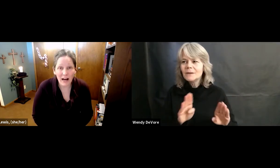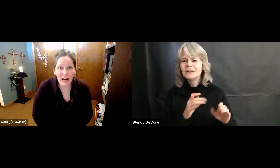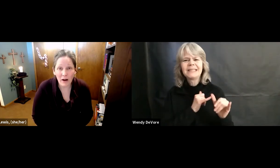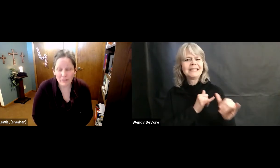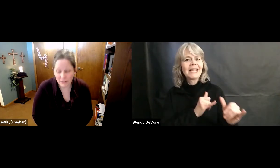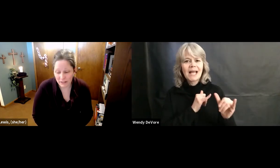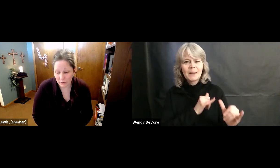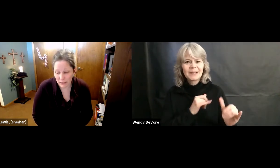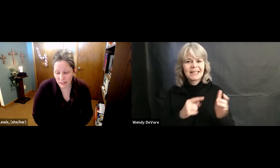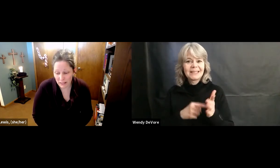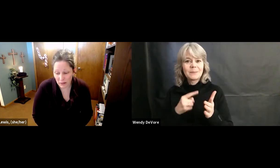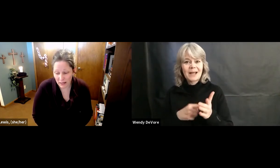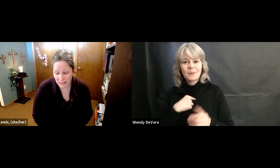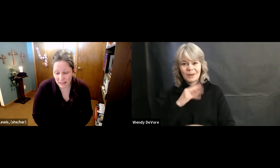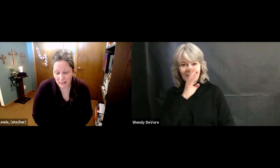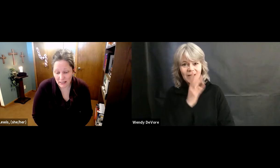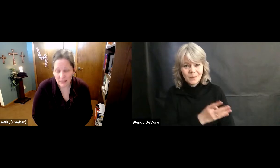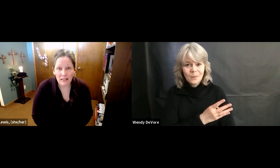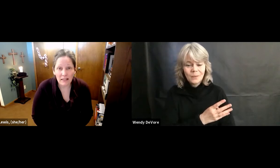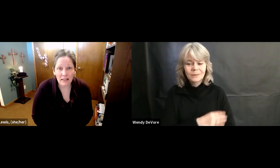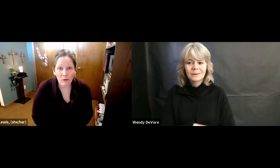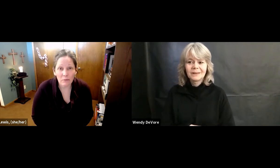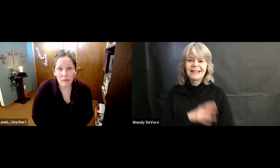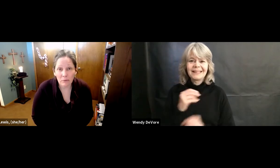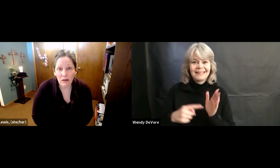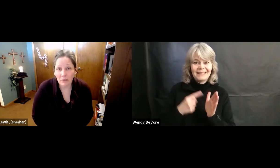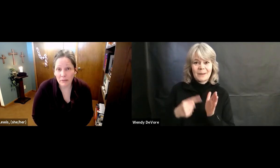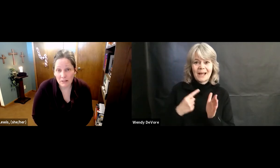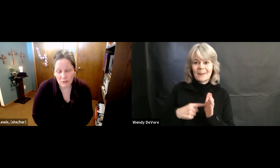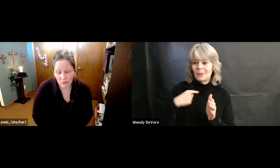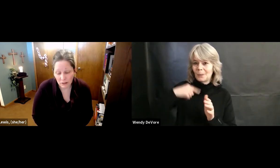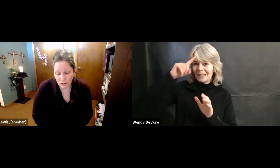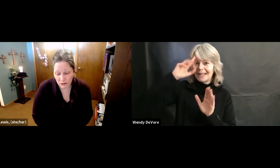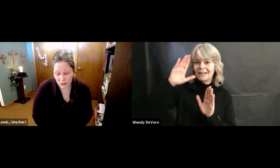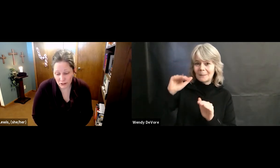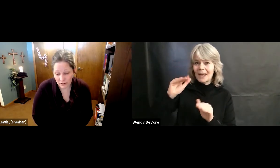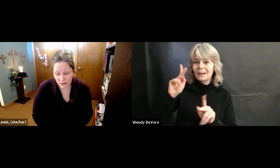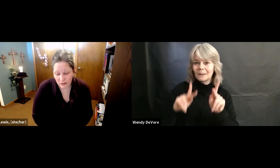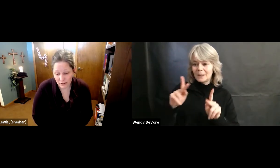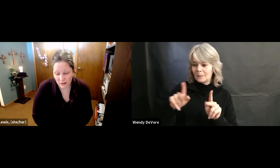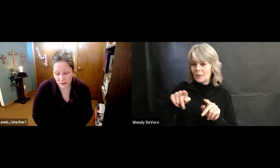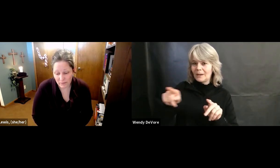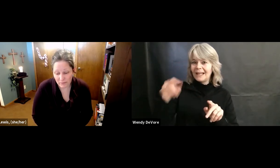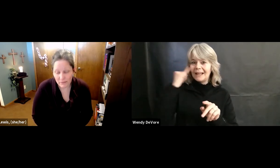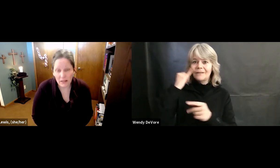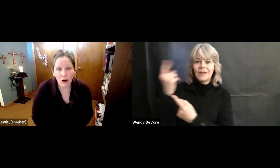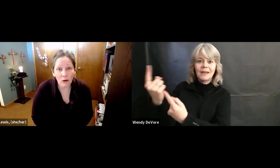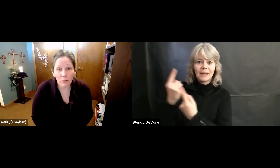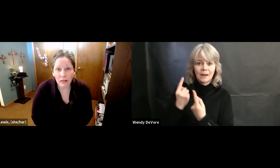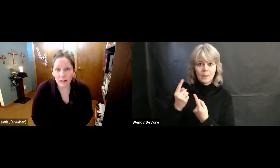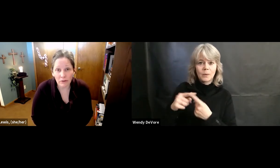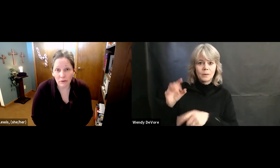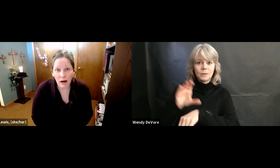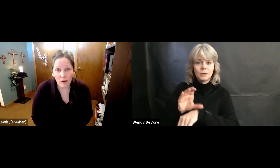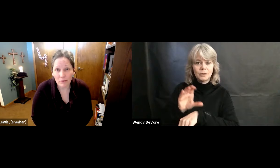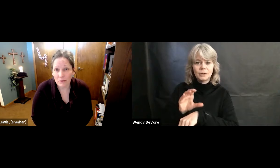And how often do we expect that when people come into our church, they